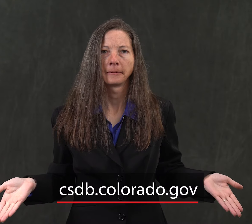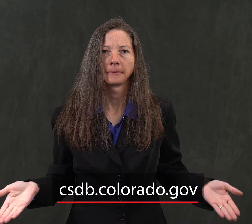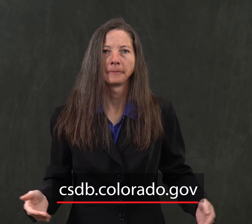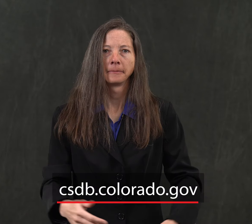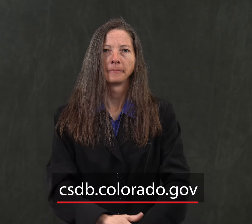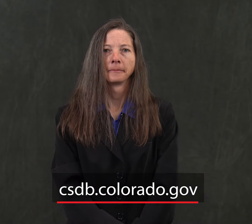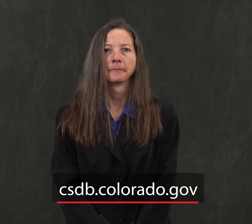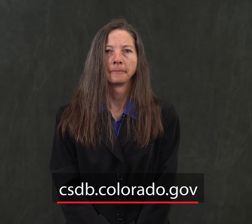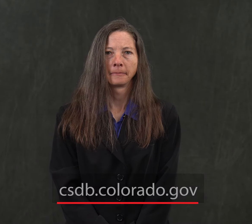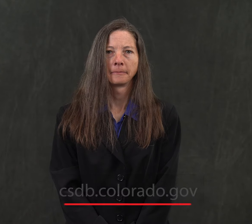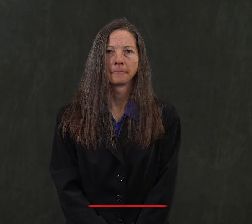CSDB.colorado.gov.